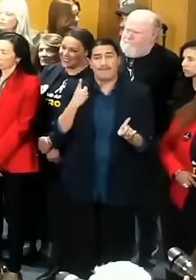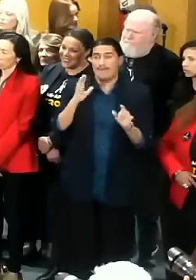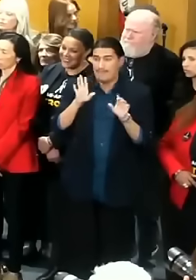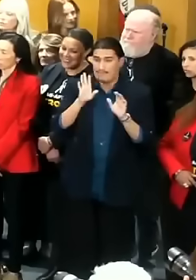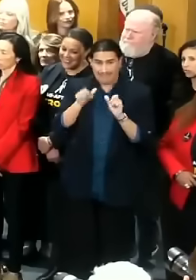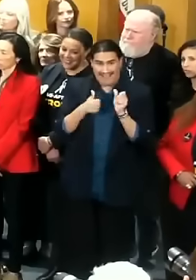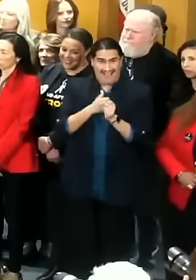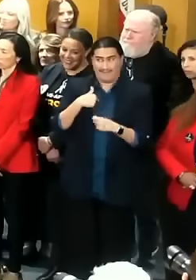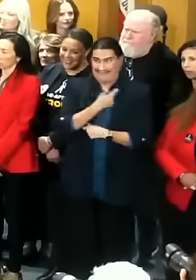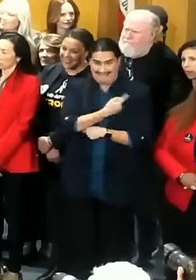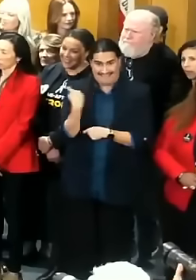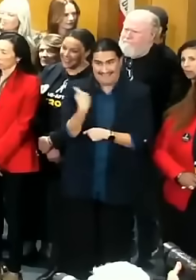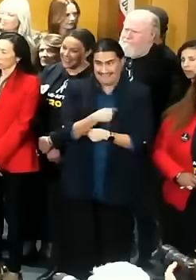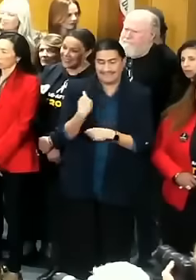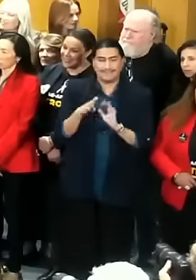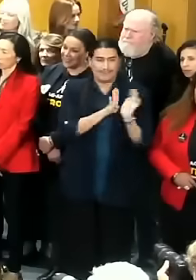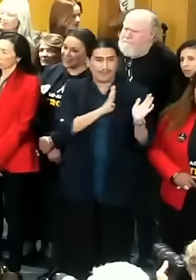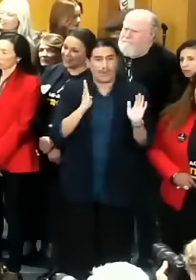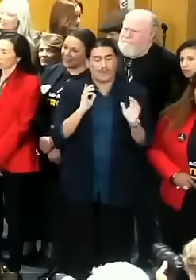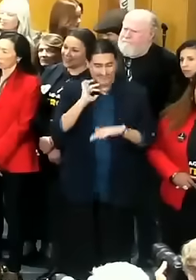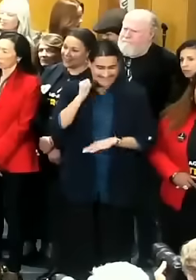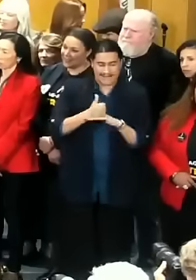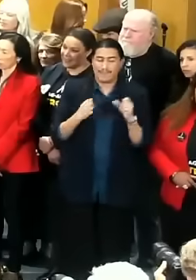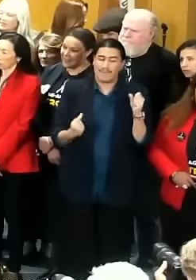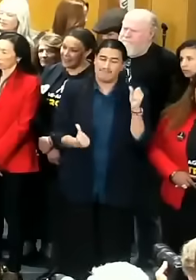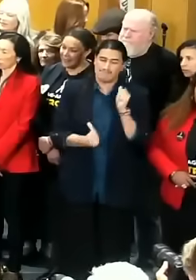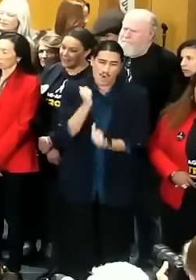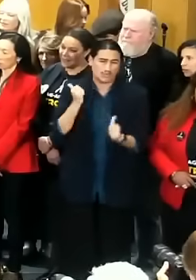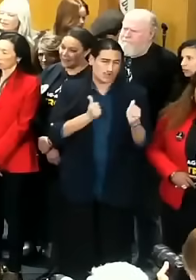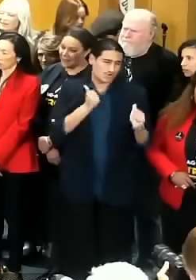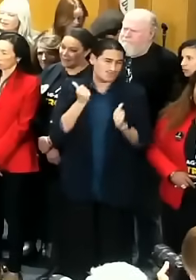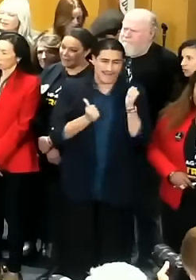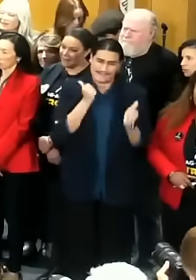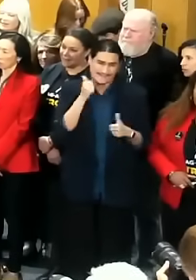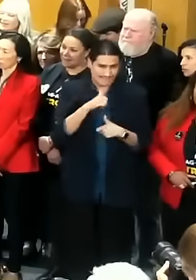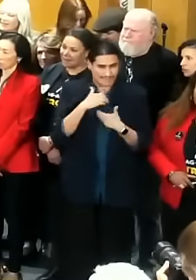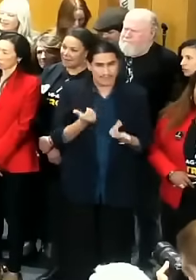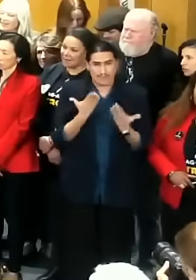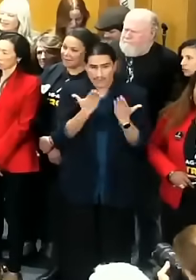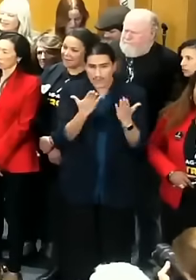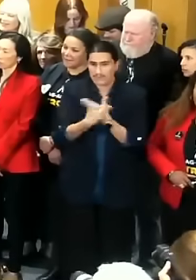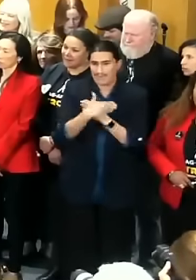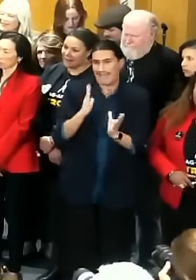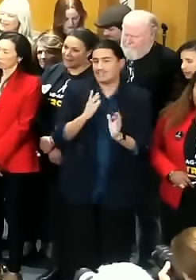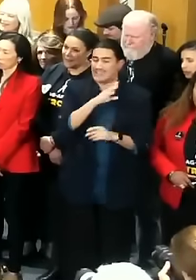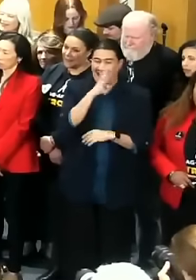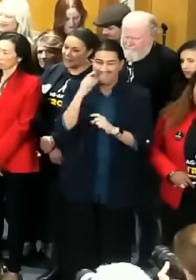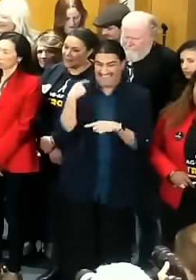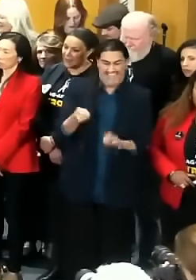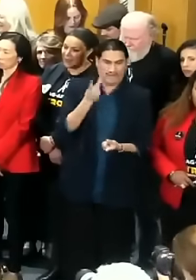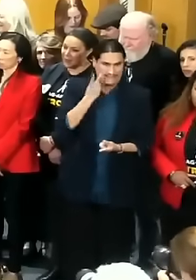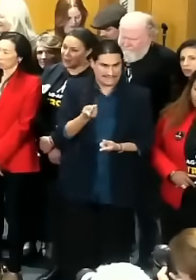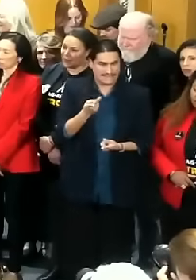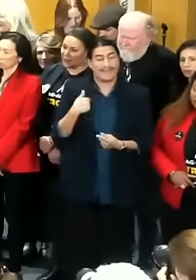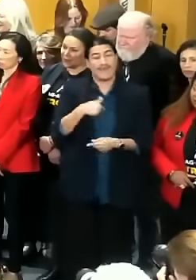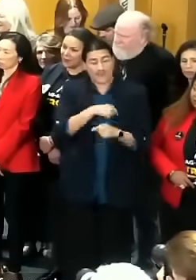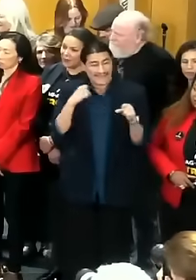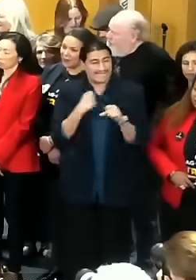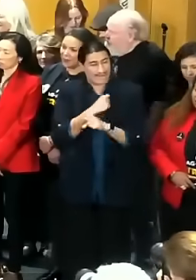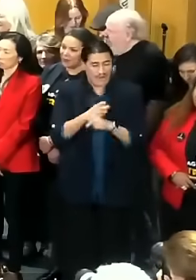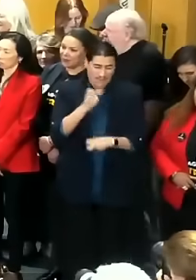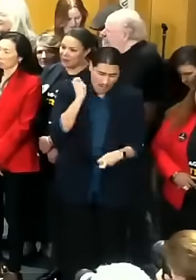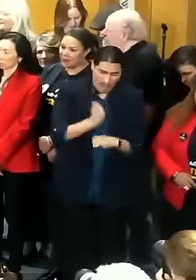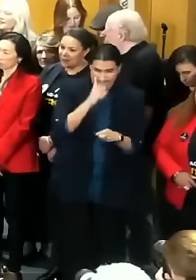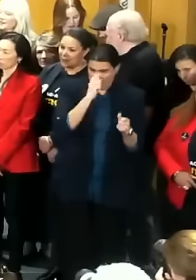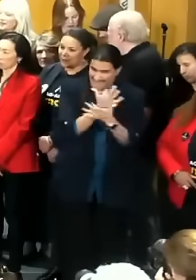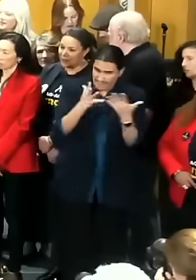and our national board put forward the most aggressive proposal package I think we've ever seen in this contract, and we fought hard for everything in that